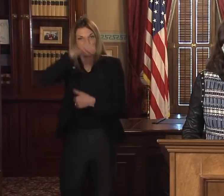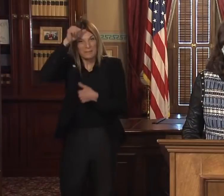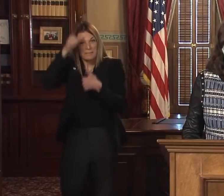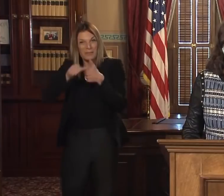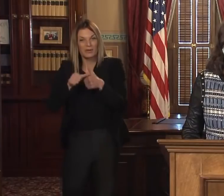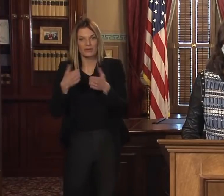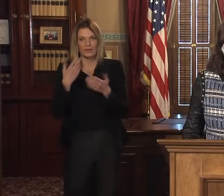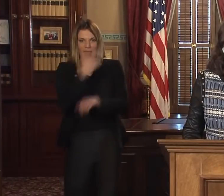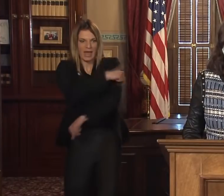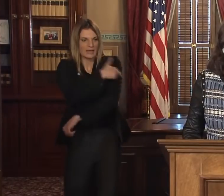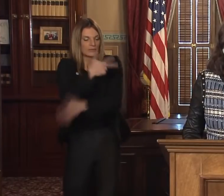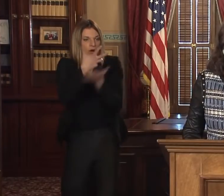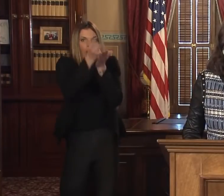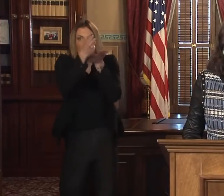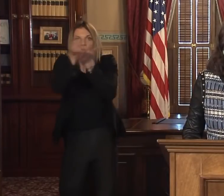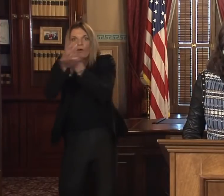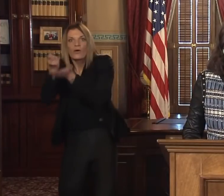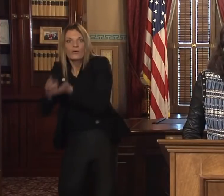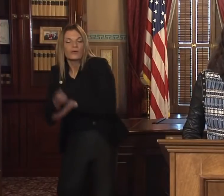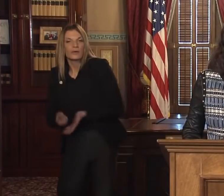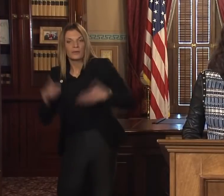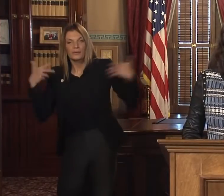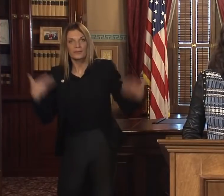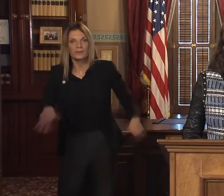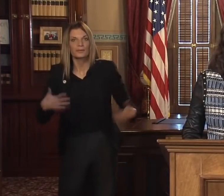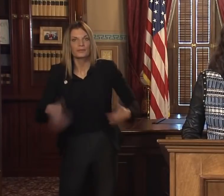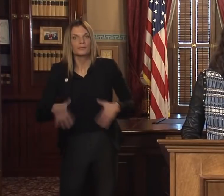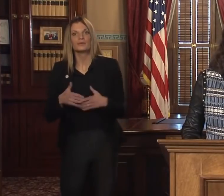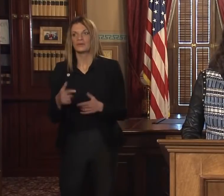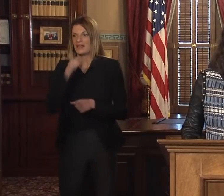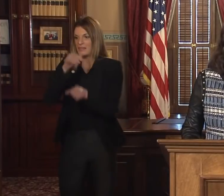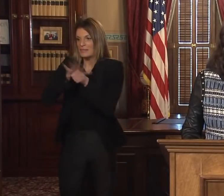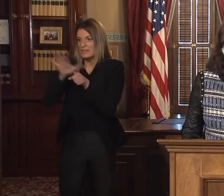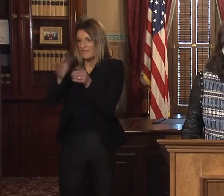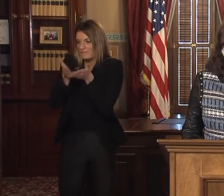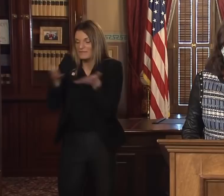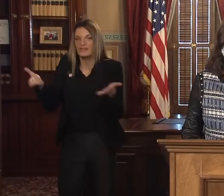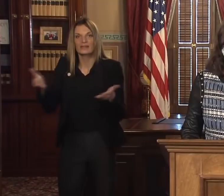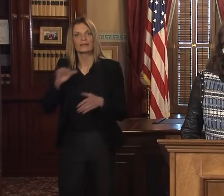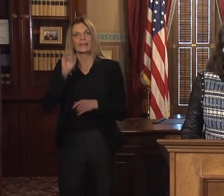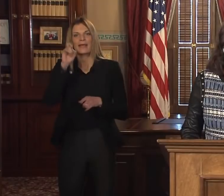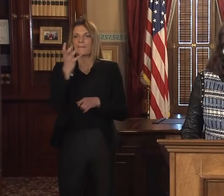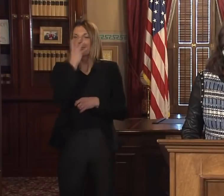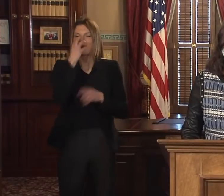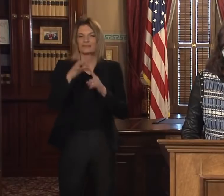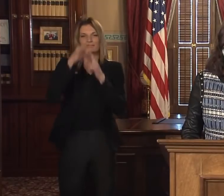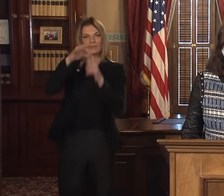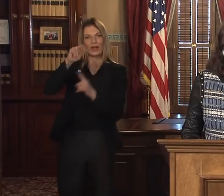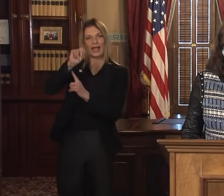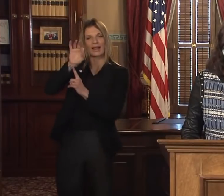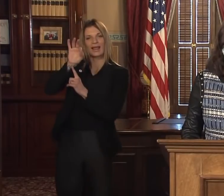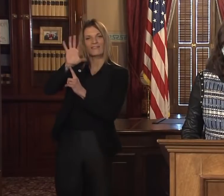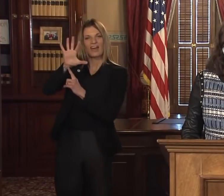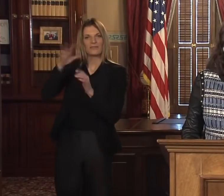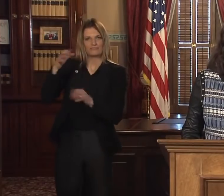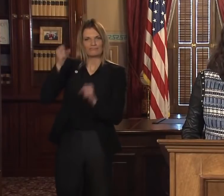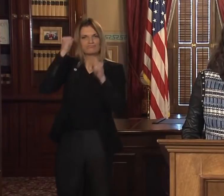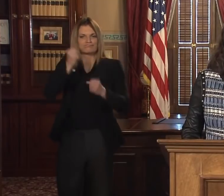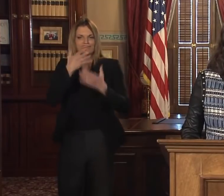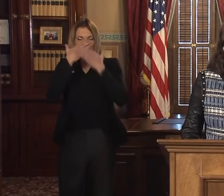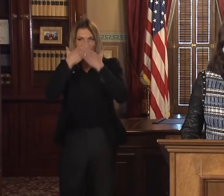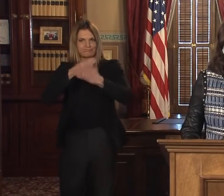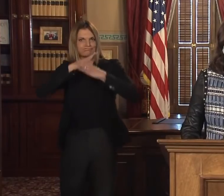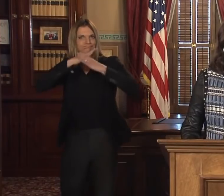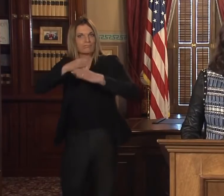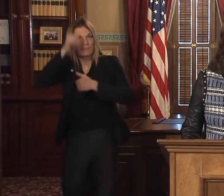worth of PPE one of those early weekends when we couldn't get the simple N95 masks for our doctors and nurses and first